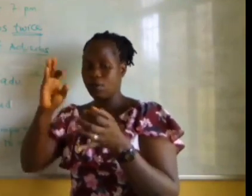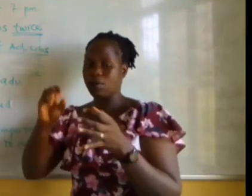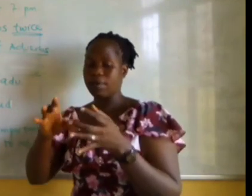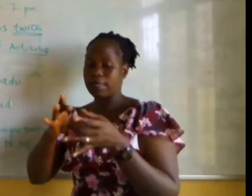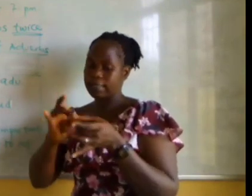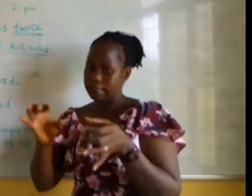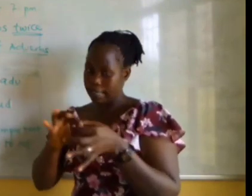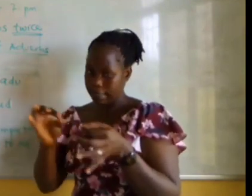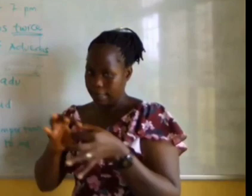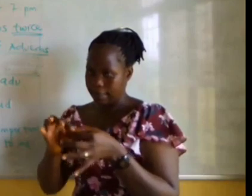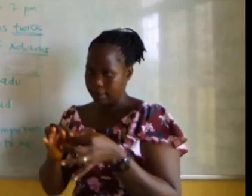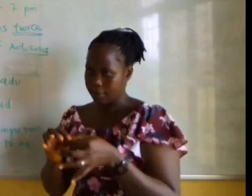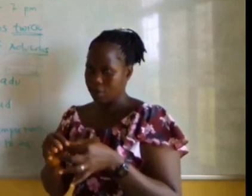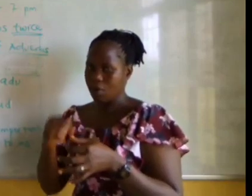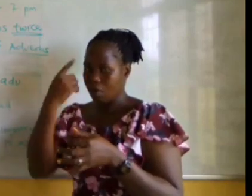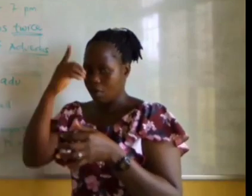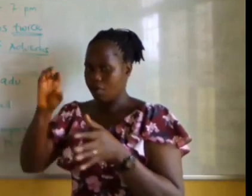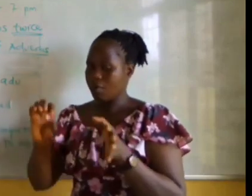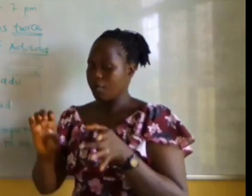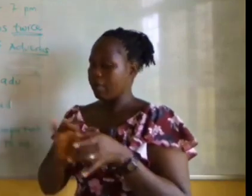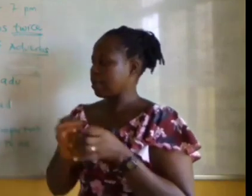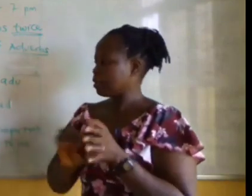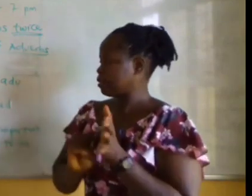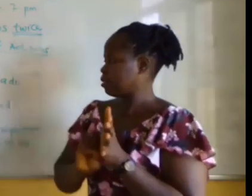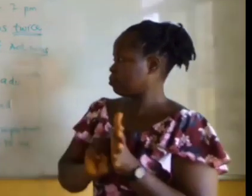sentence. For example,